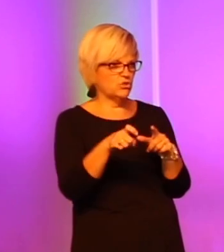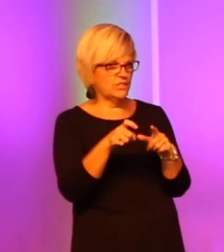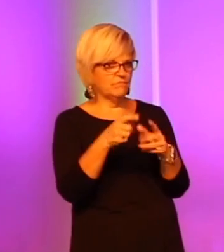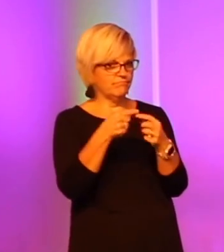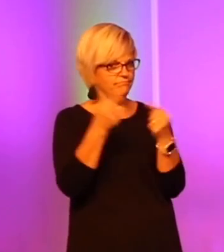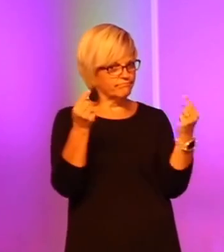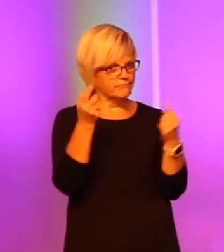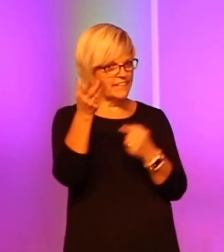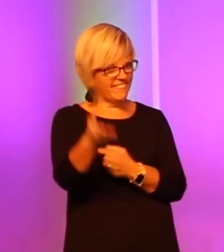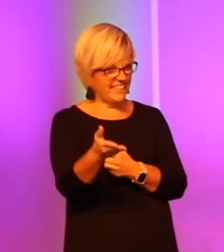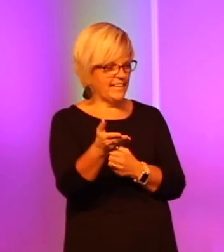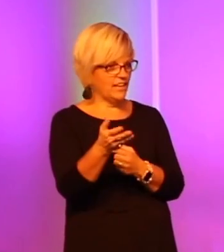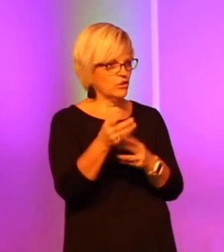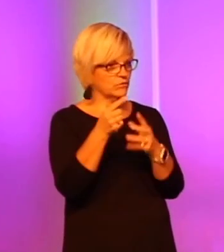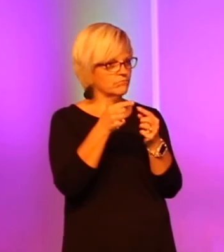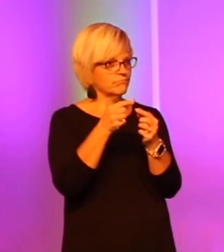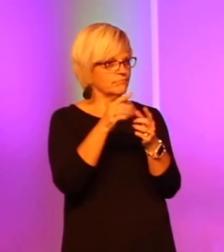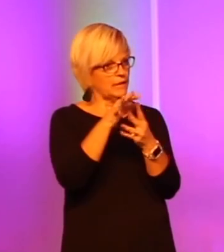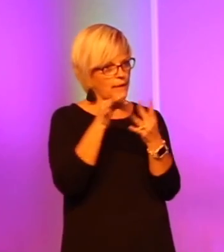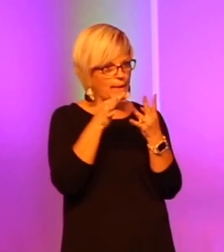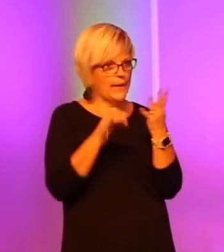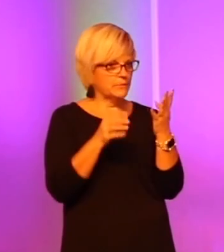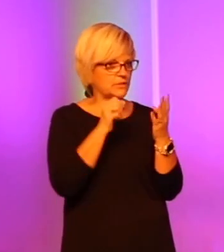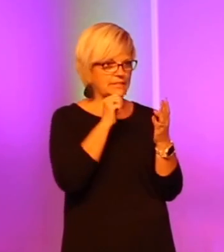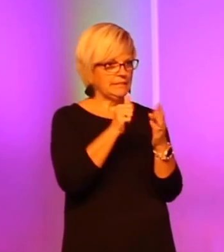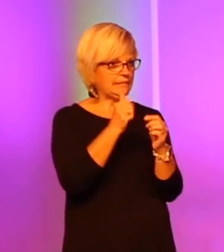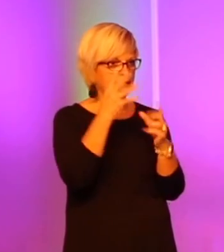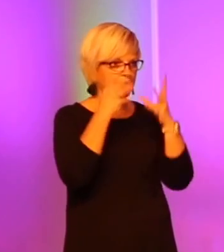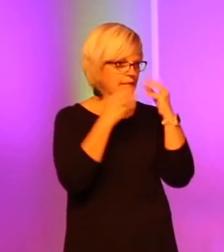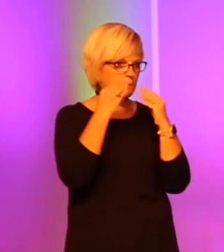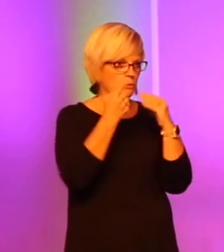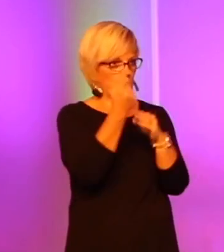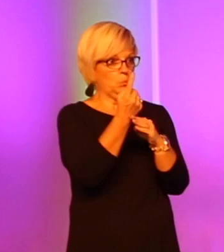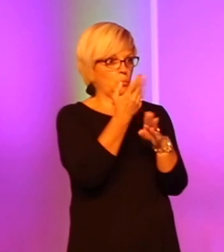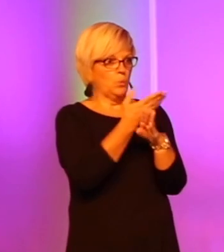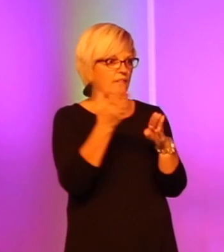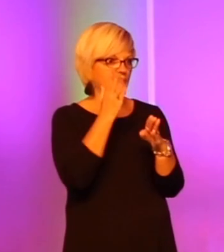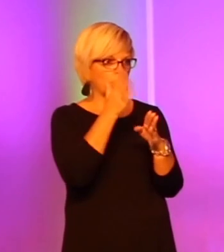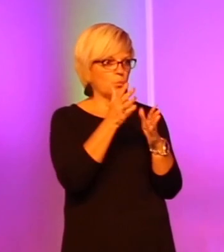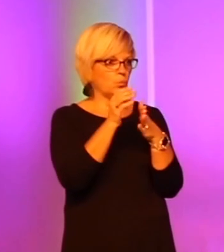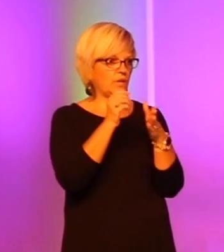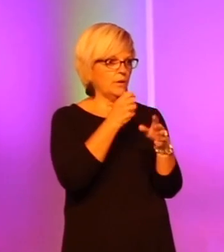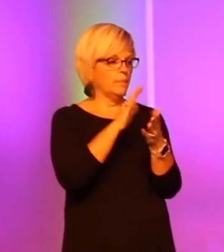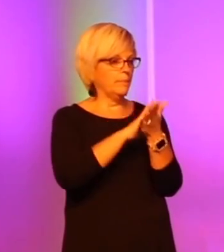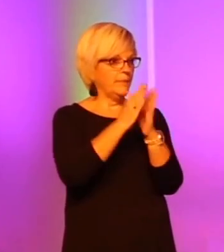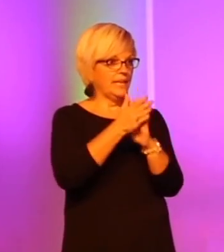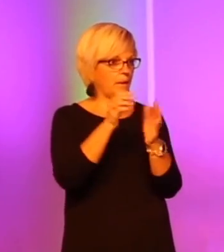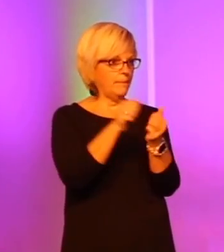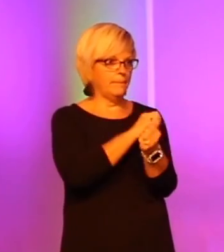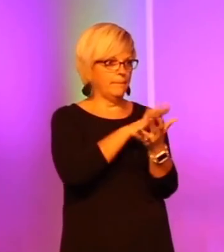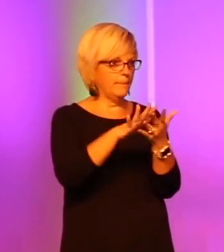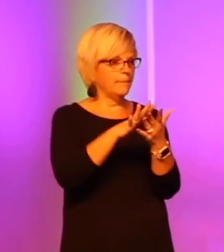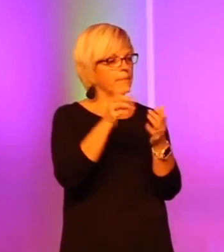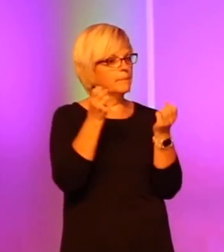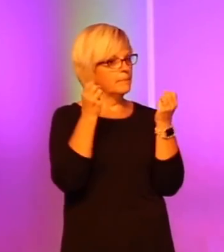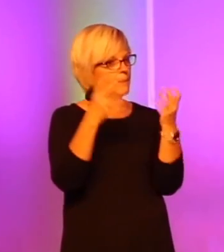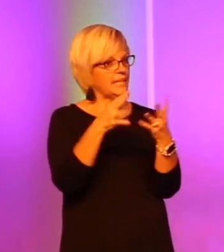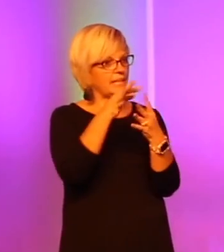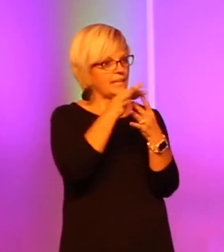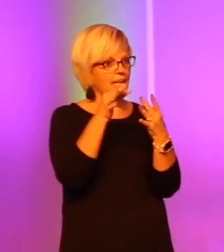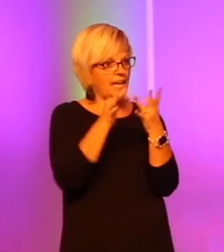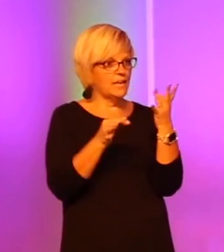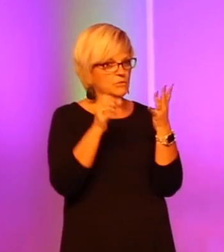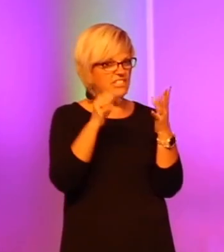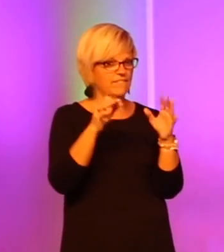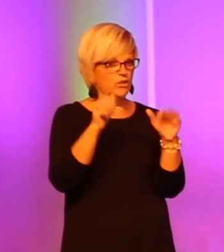is there, right? There's an option. It's not that we're faced with just one thing to do and it's going to lead us to destruction. There are other options available that if we